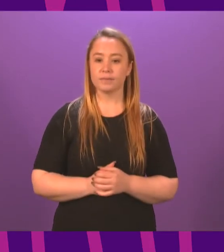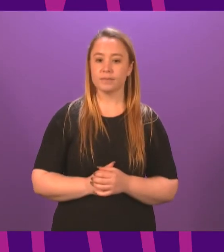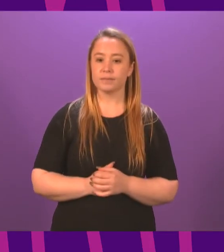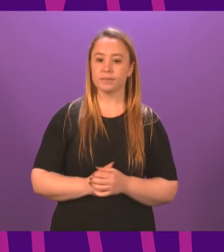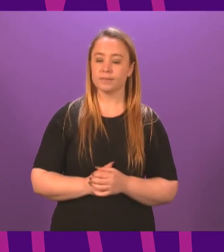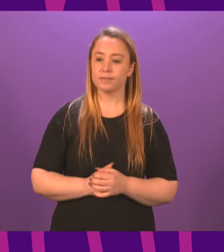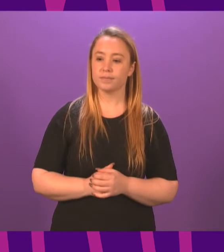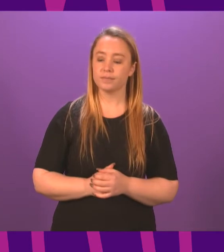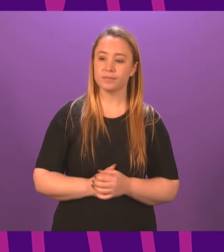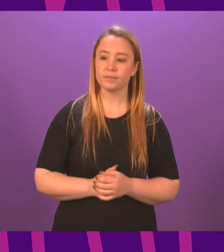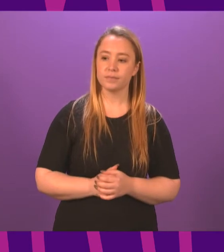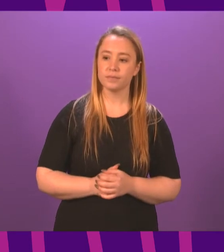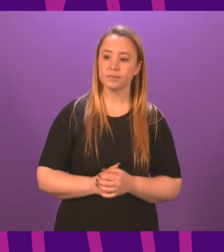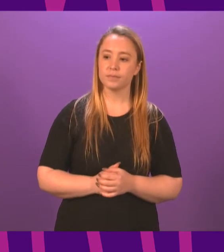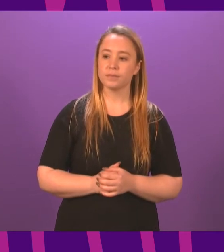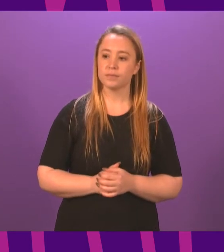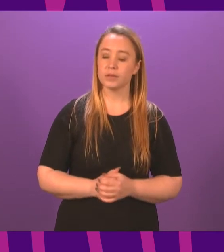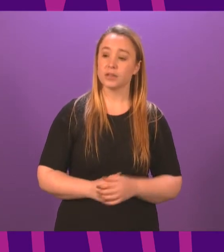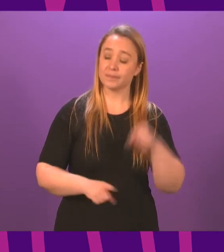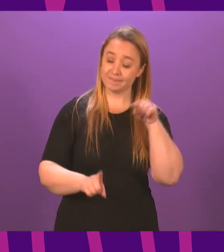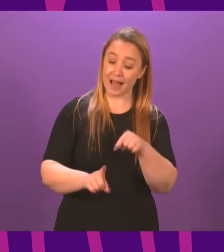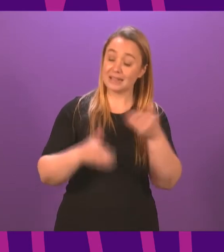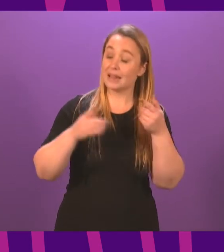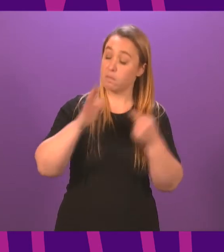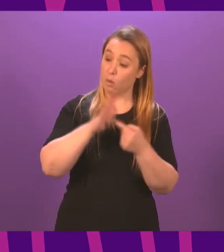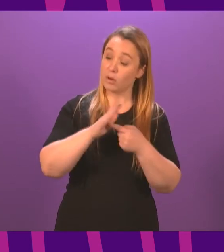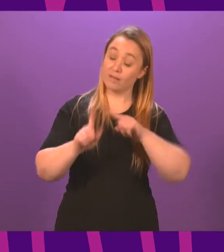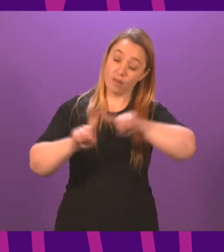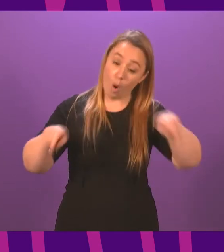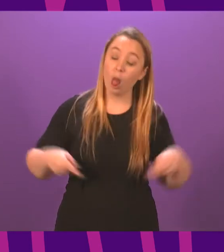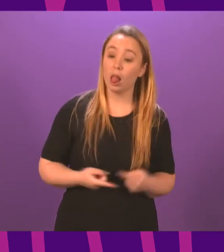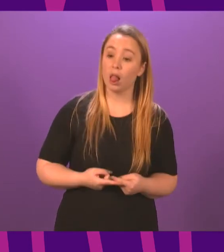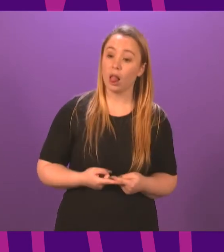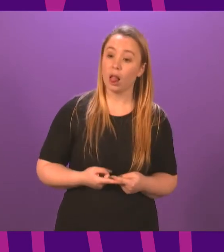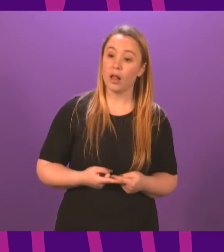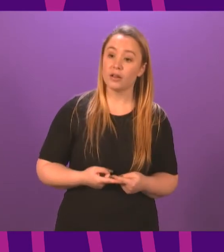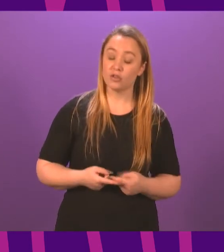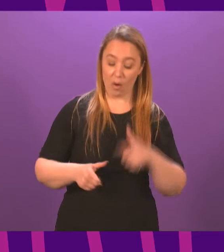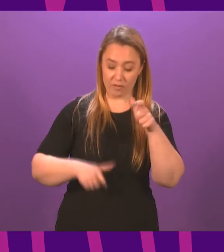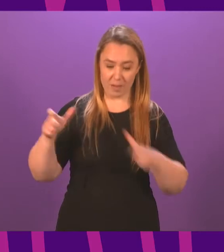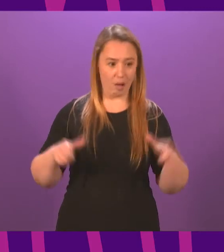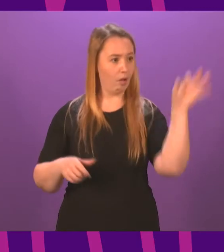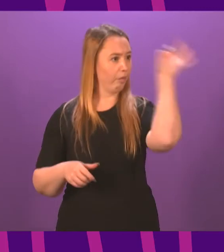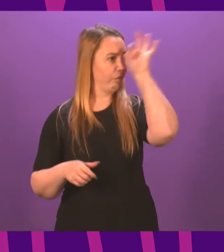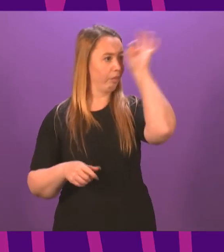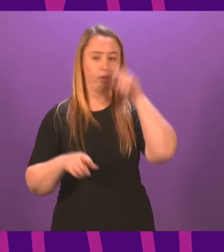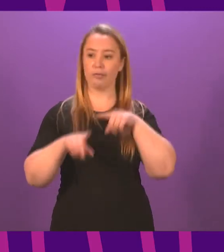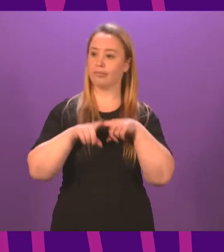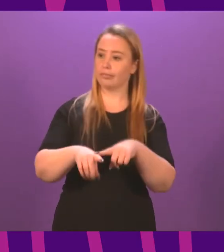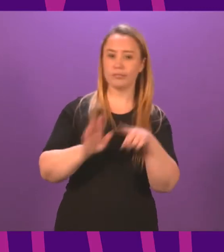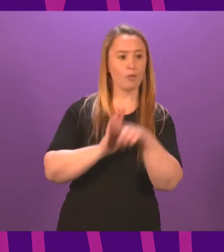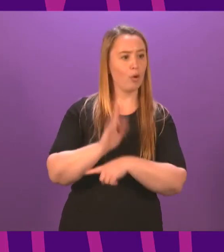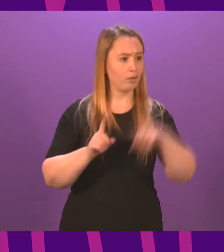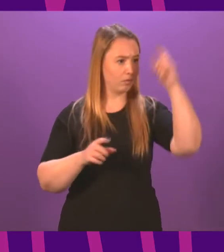have. Because this is important for all of us, because the less understanding people have of the rules and